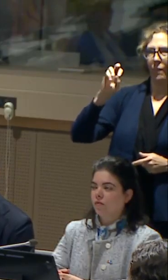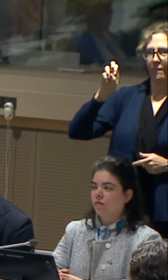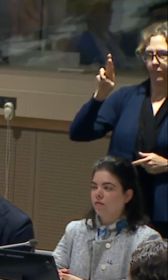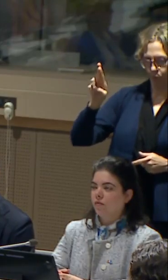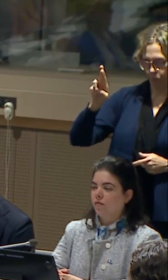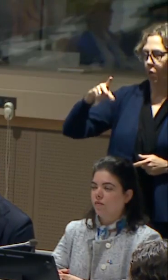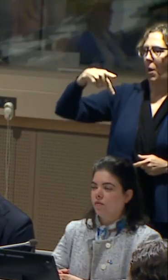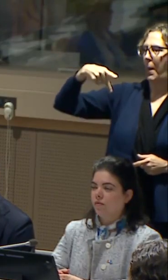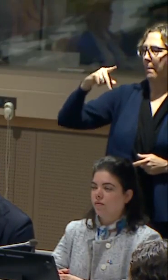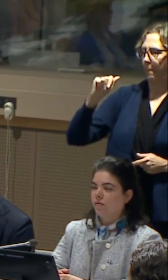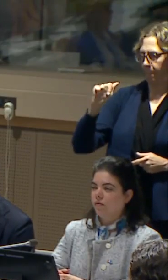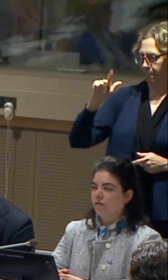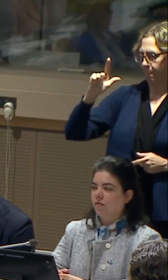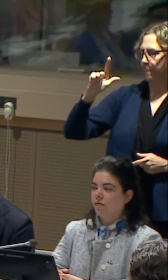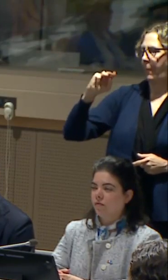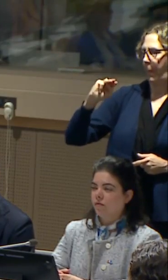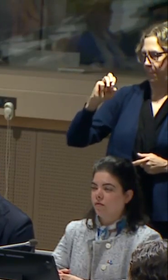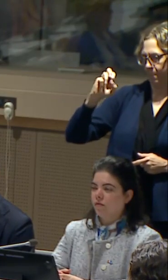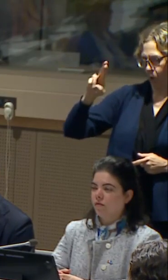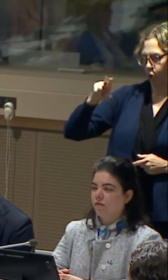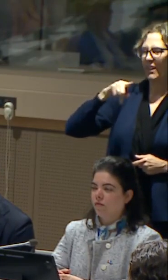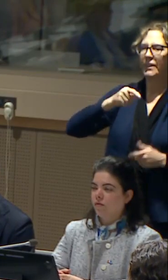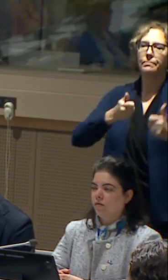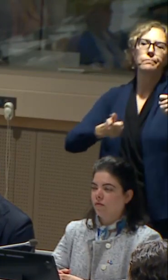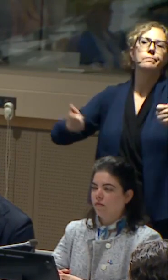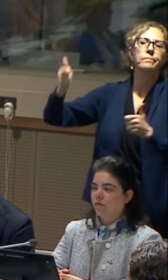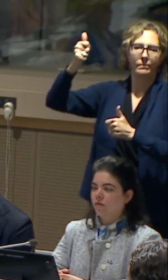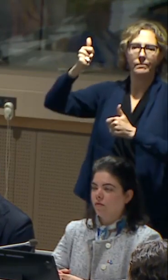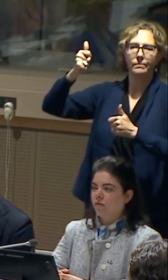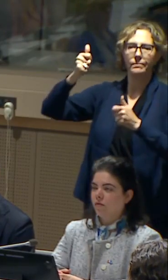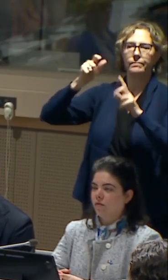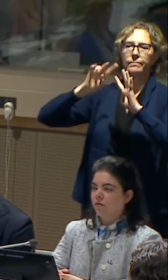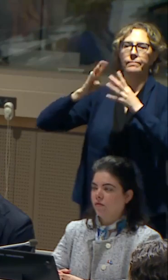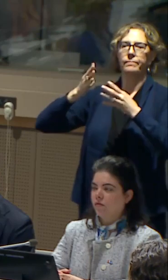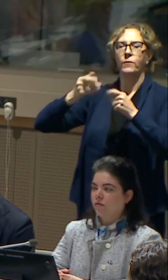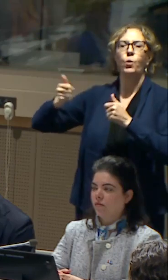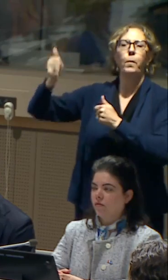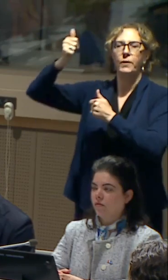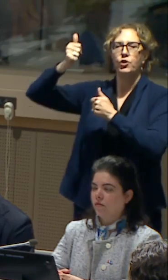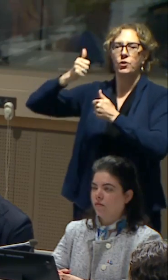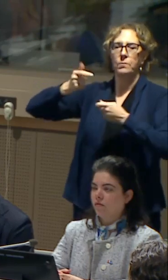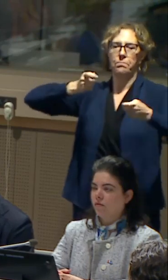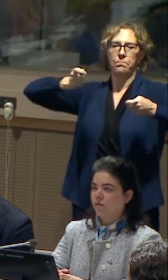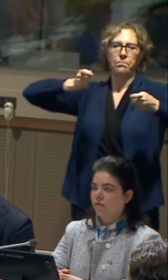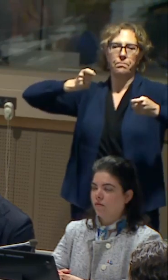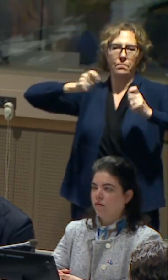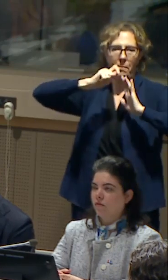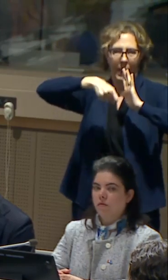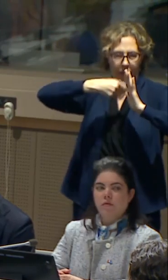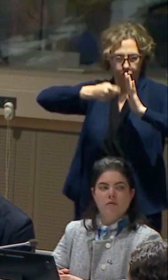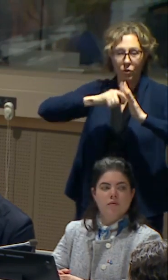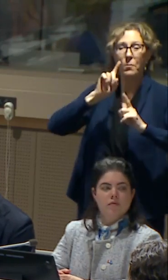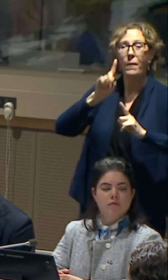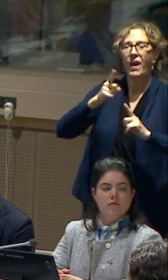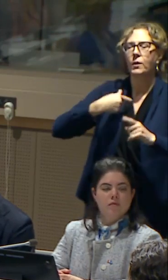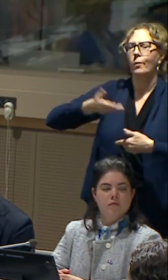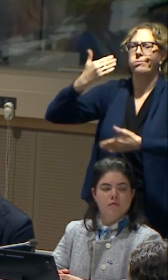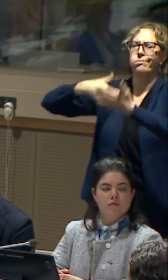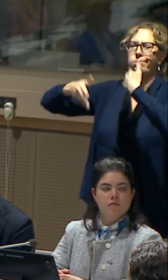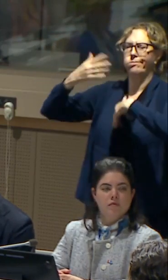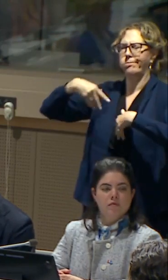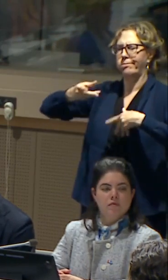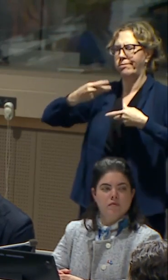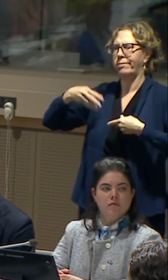intervening. So he's projects manager at the Commission. However, his experience goes way back. He's worked in